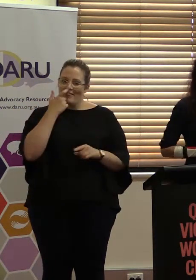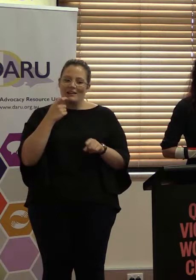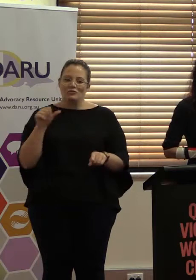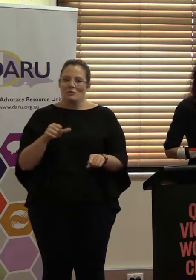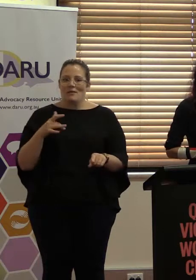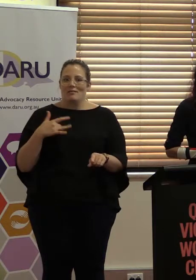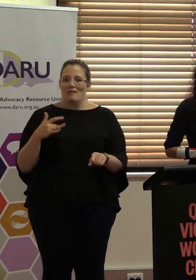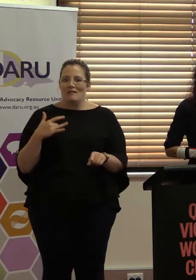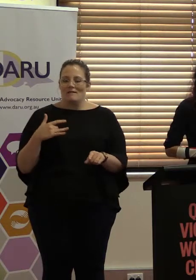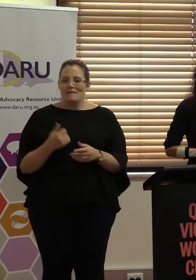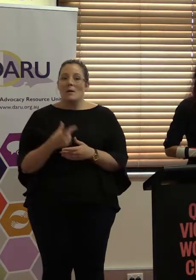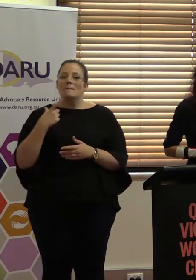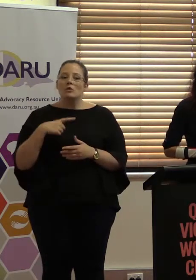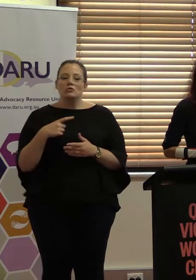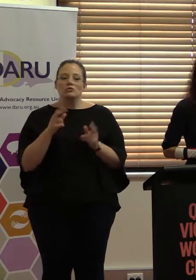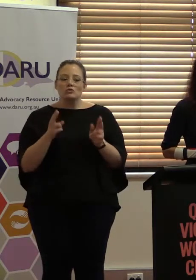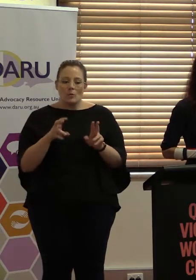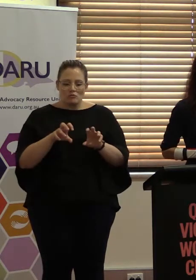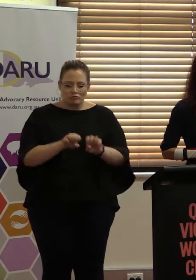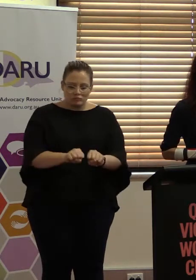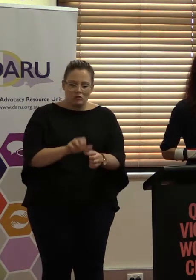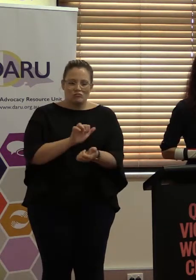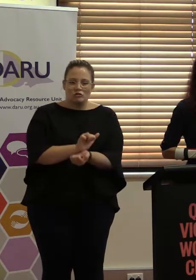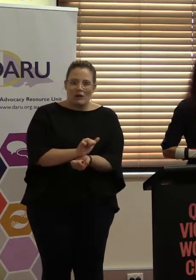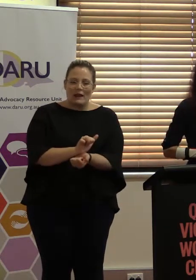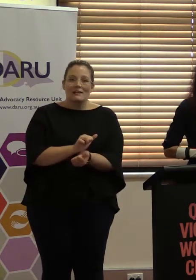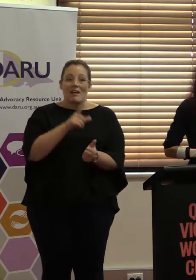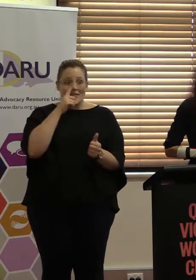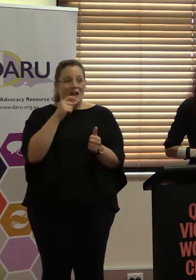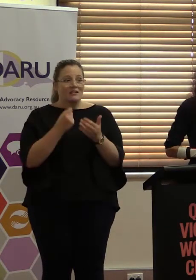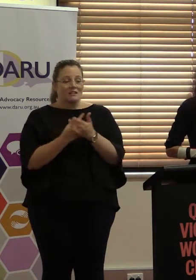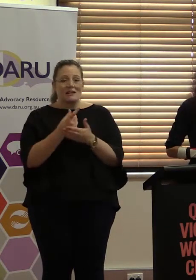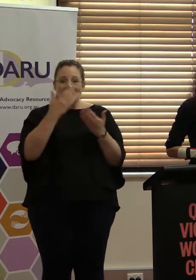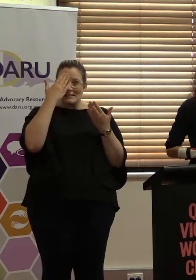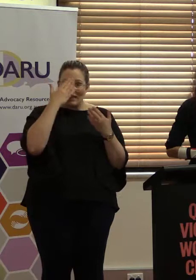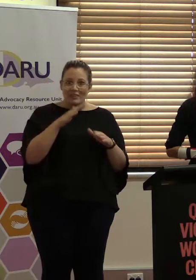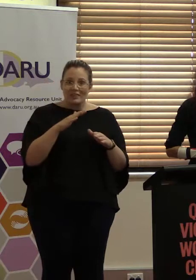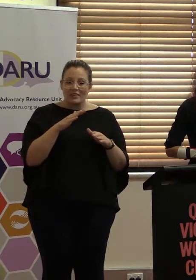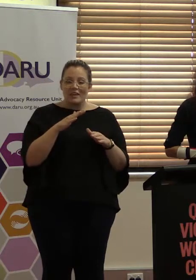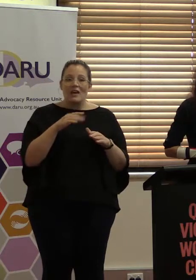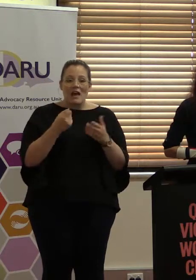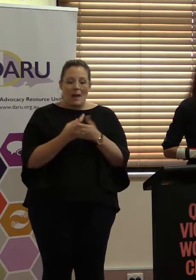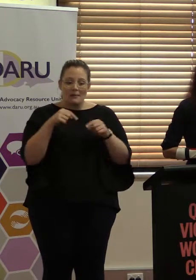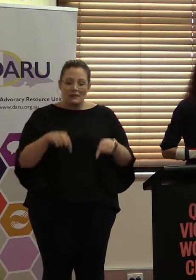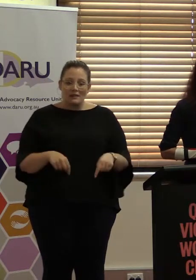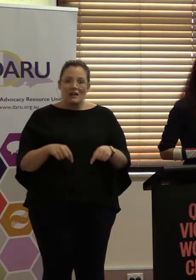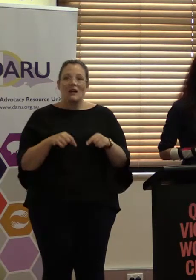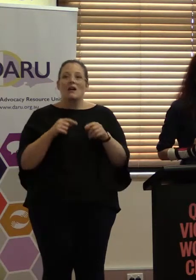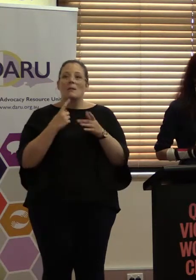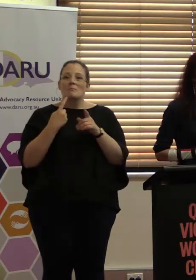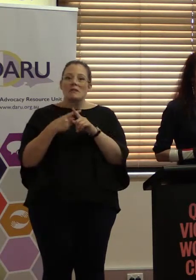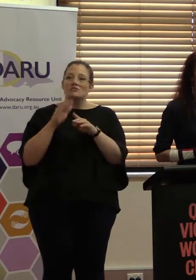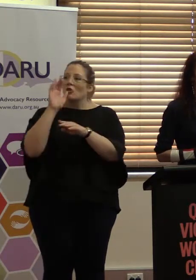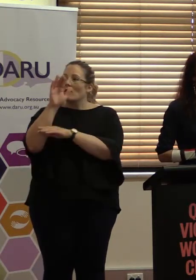restraint and seclusion have caused injury and death for kids with disabilities in schools in the UK and in the USA, and probably